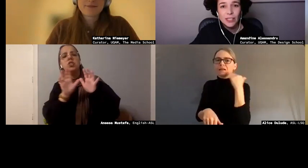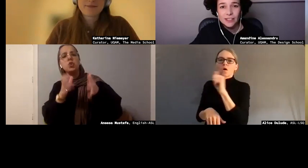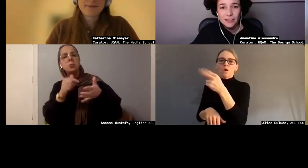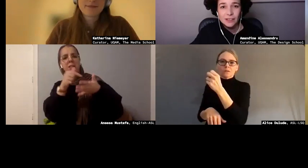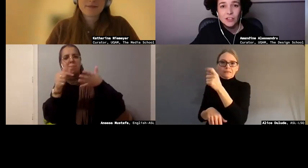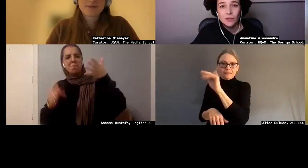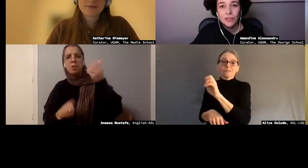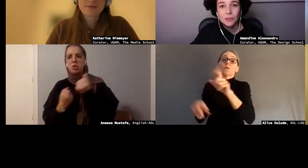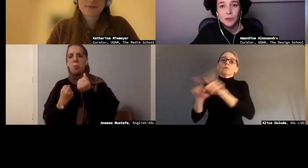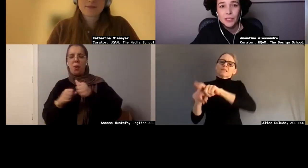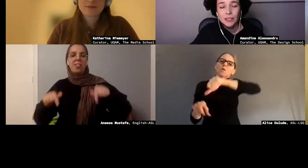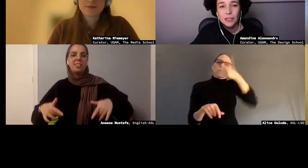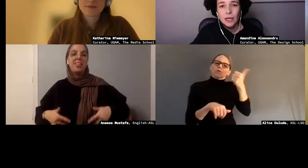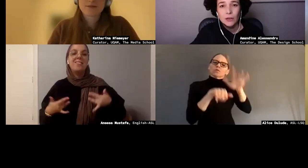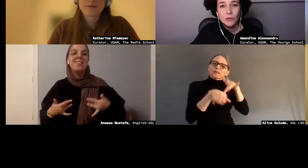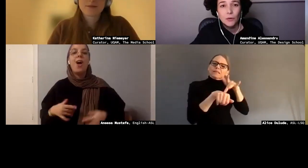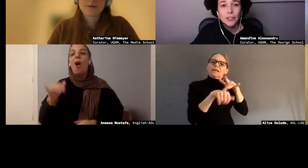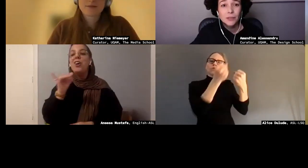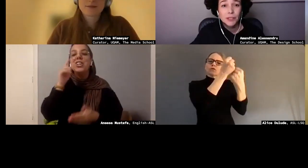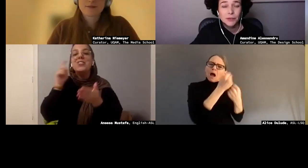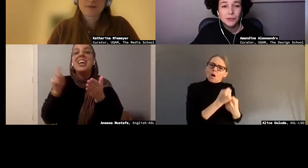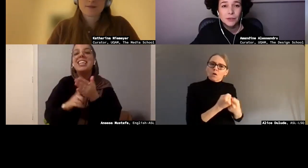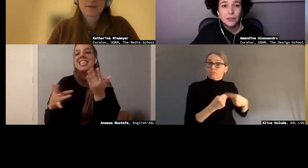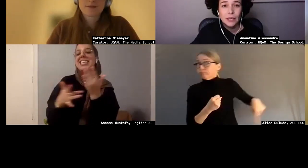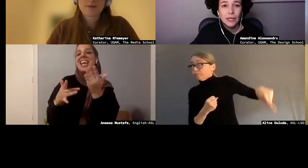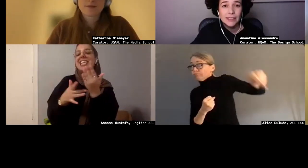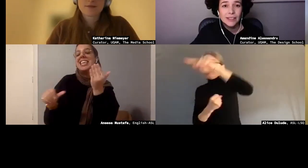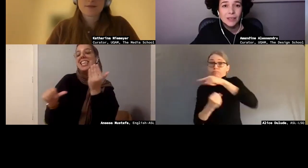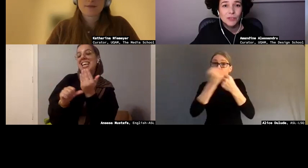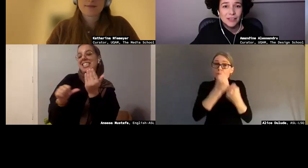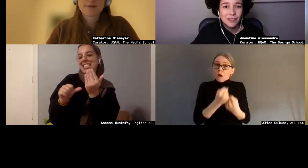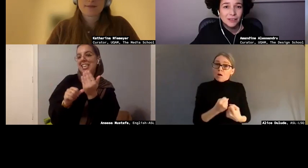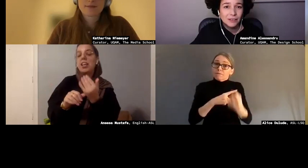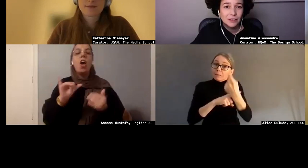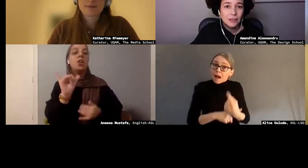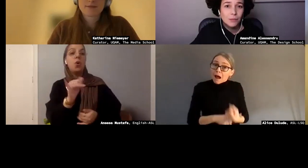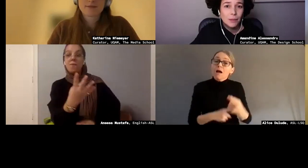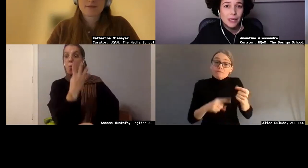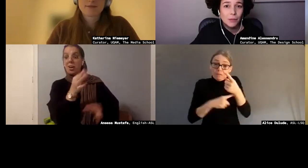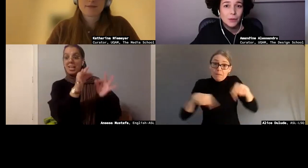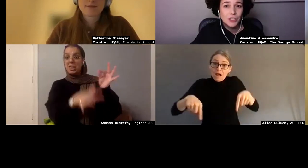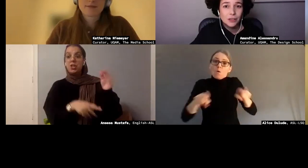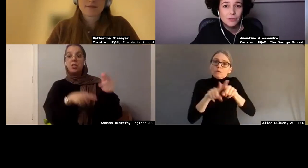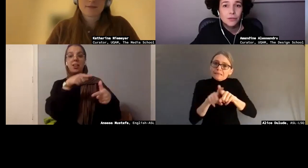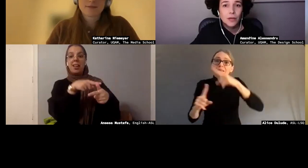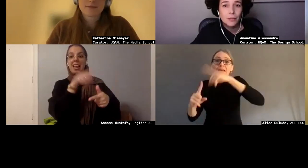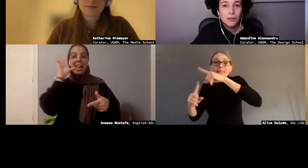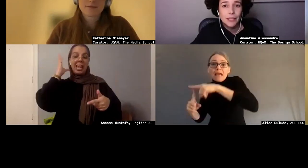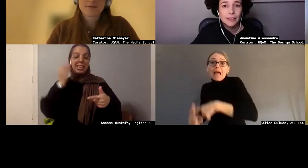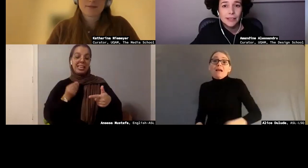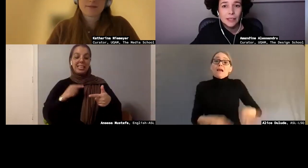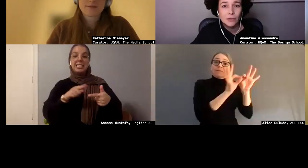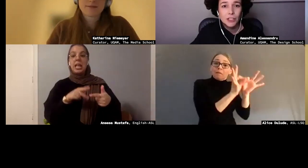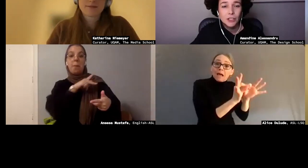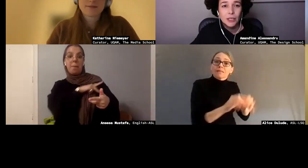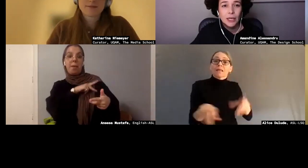technical assistant, Jean-Philippe Saucier, and the 4 interpreters, Anissa Mustafa, Pamela Burchell for American